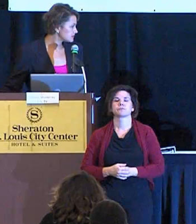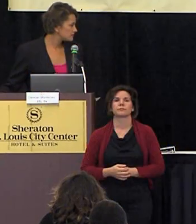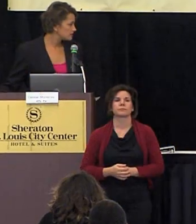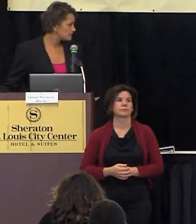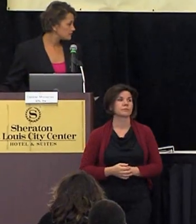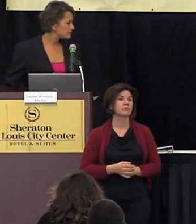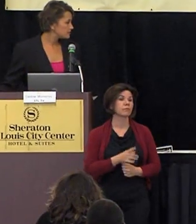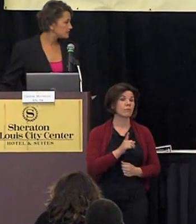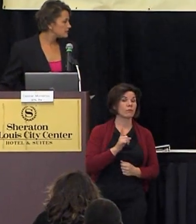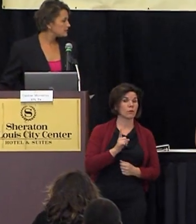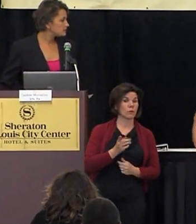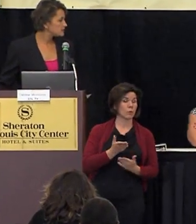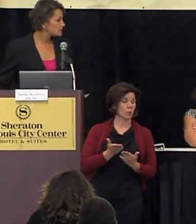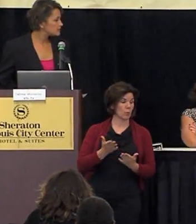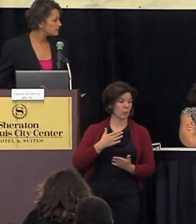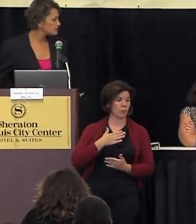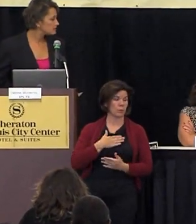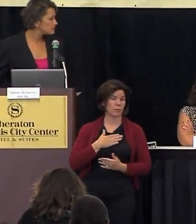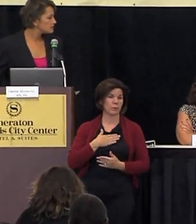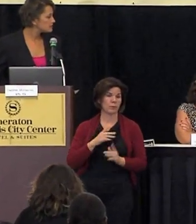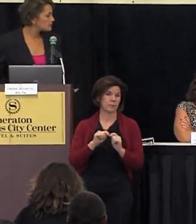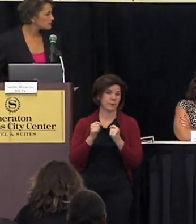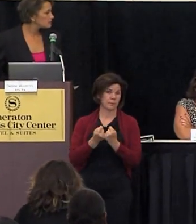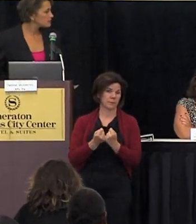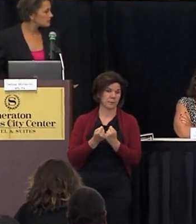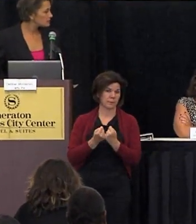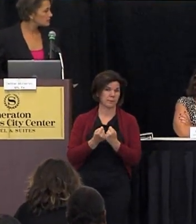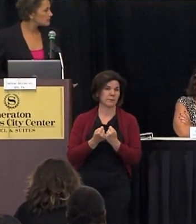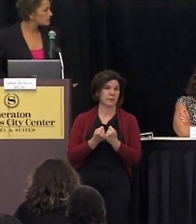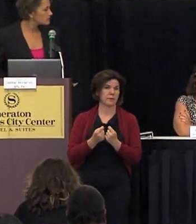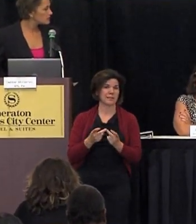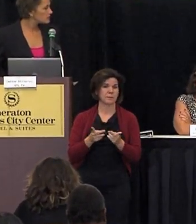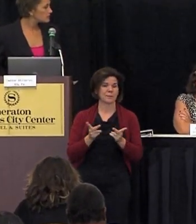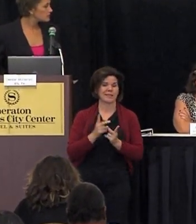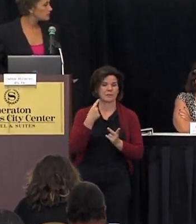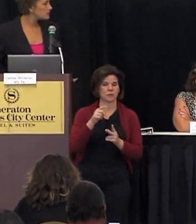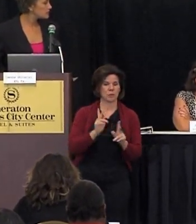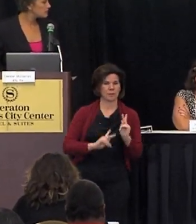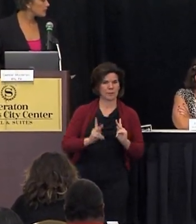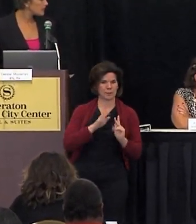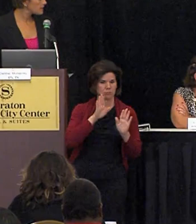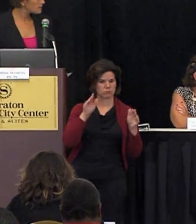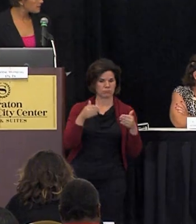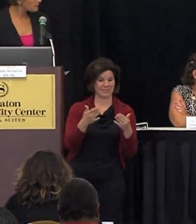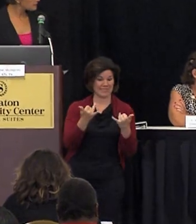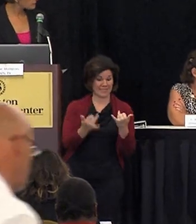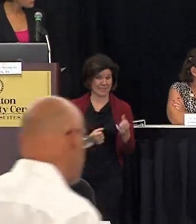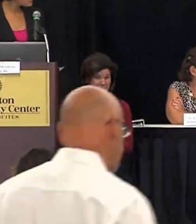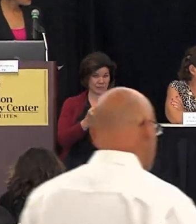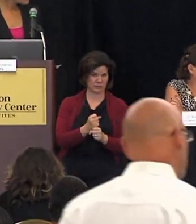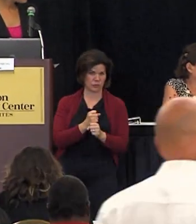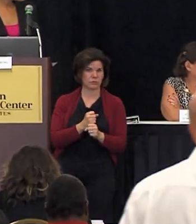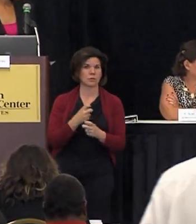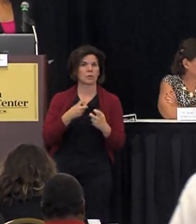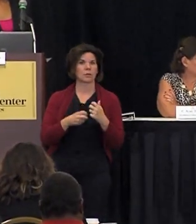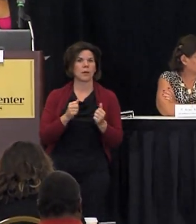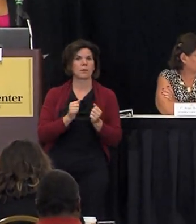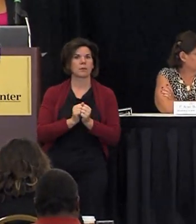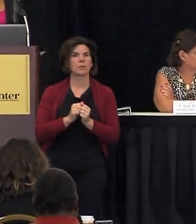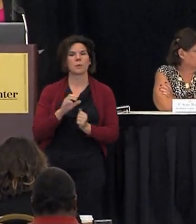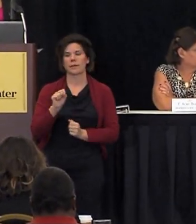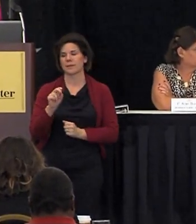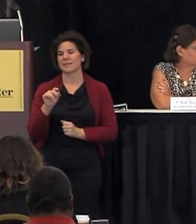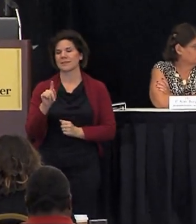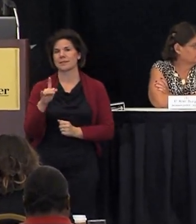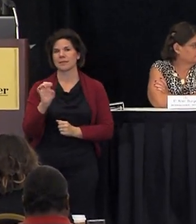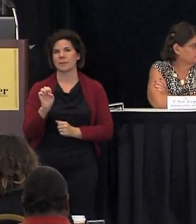one of the things that my team in places for people is going to be focusing on at least this year is is the problem of substance abuse